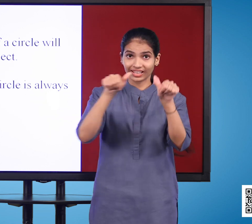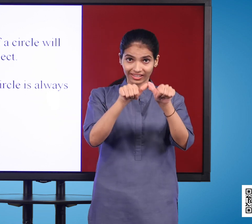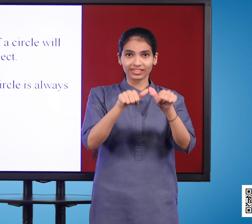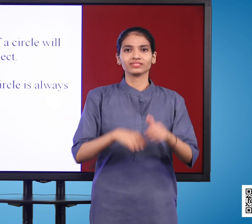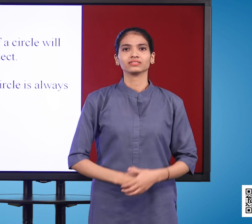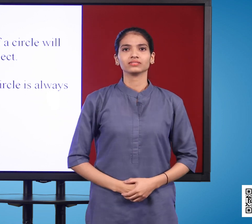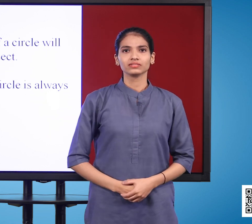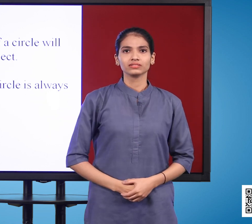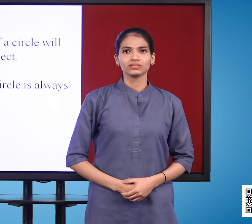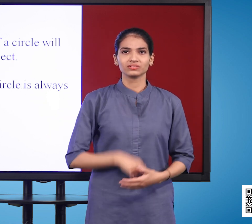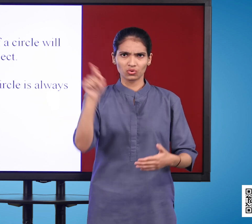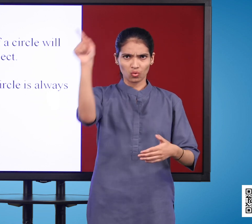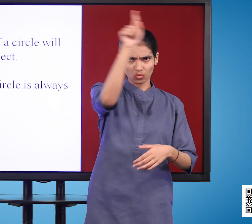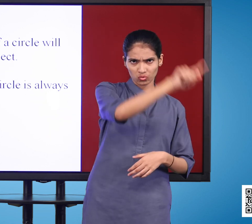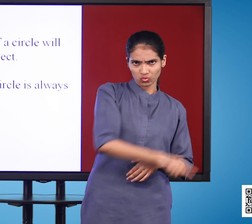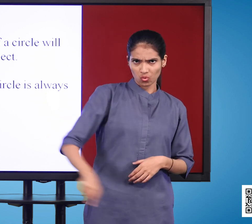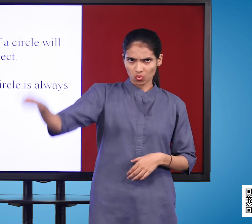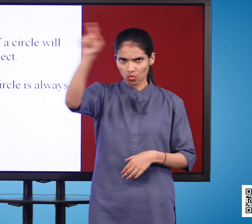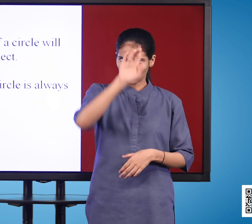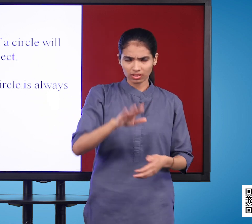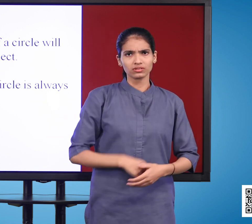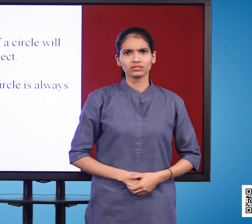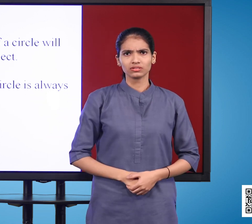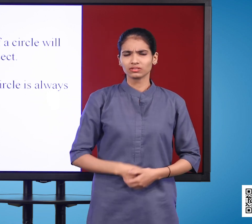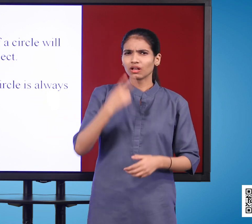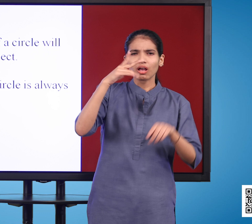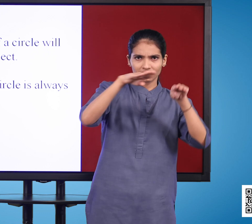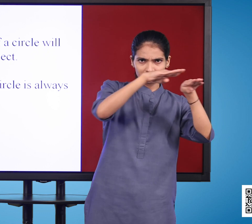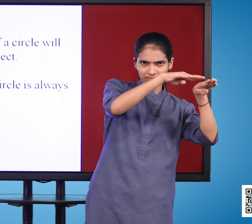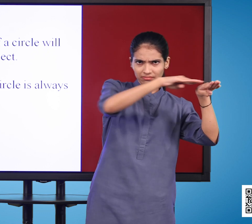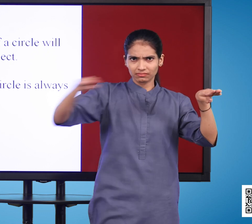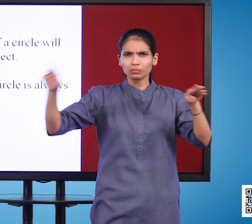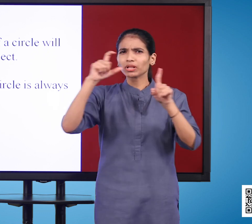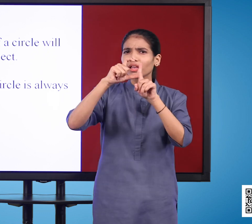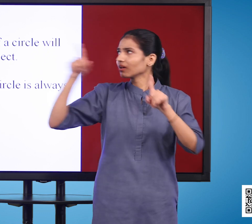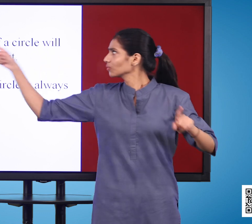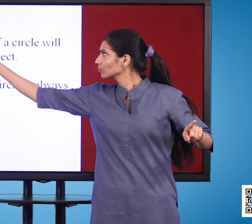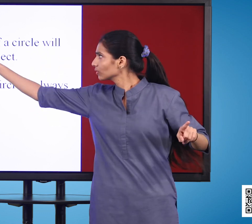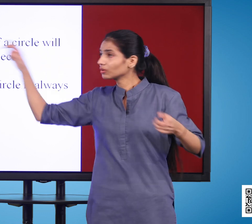A. 2 diameters of a circle will necessarily intersect.